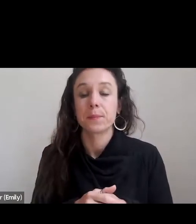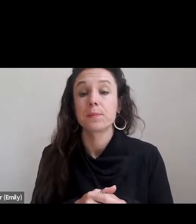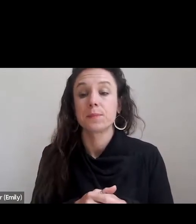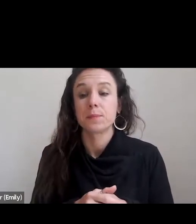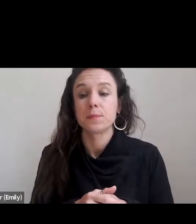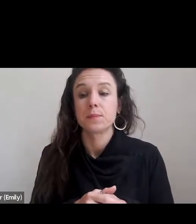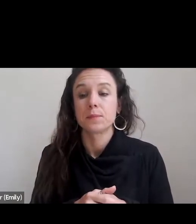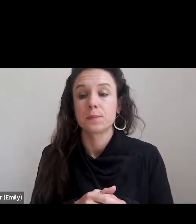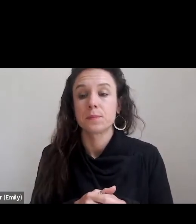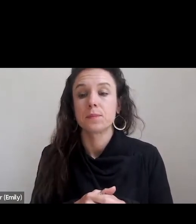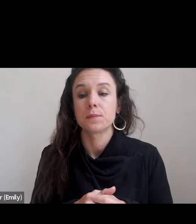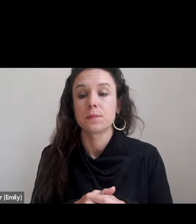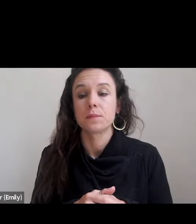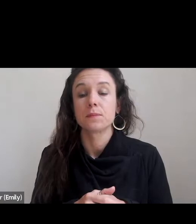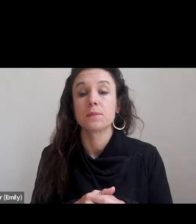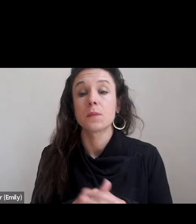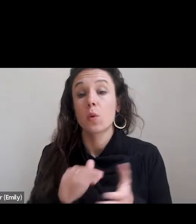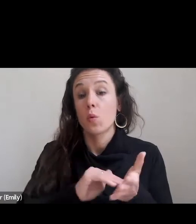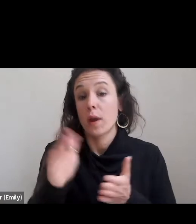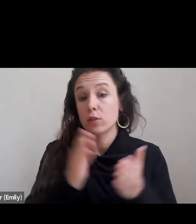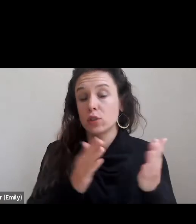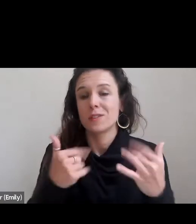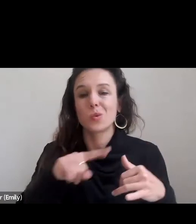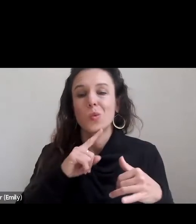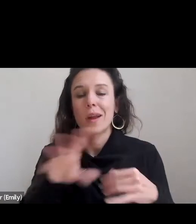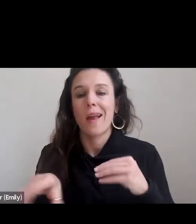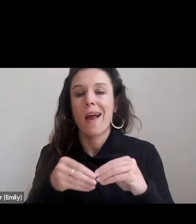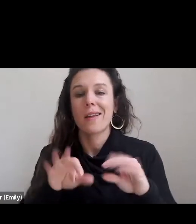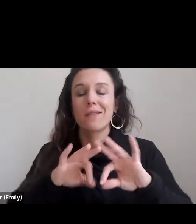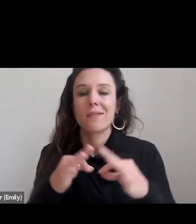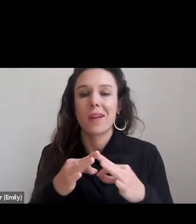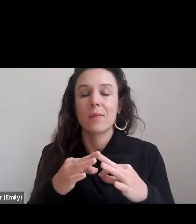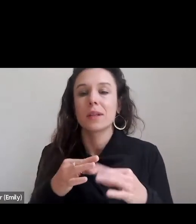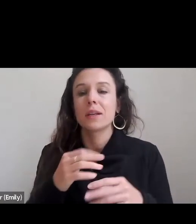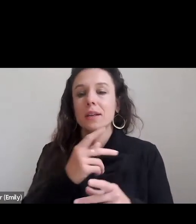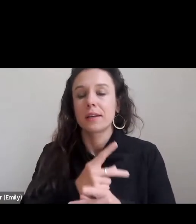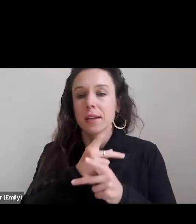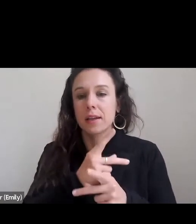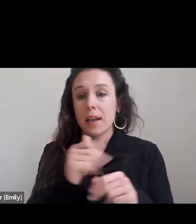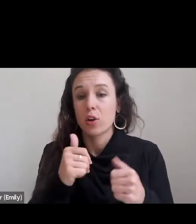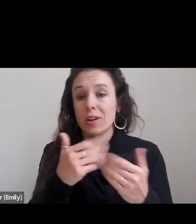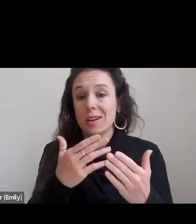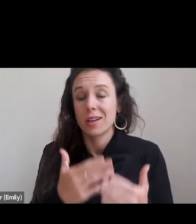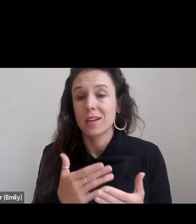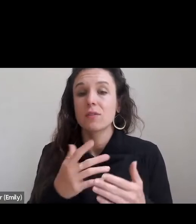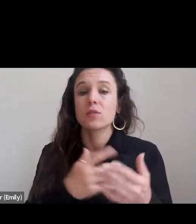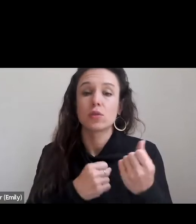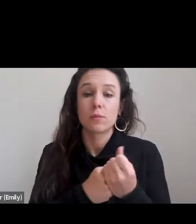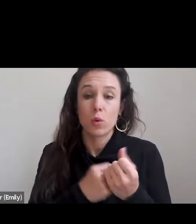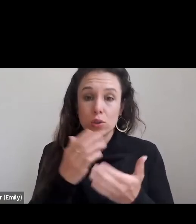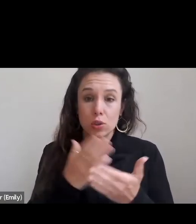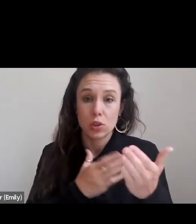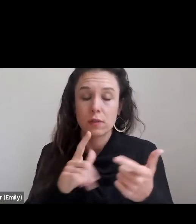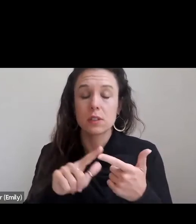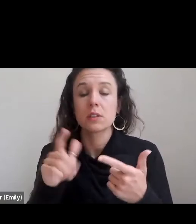added to our waiver services a family caregiver training and support service. We have added a number